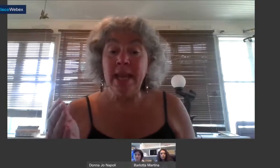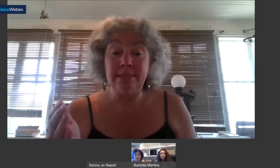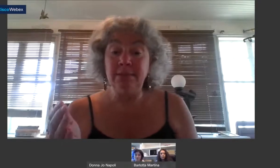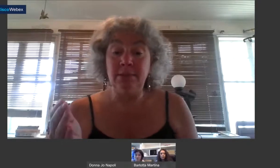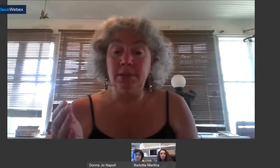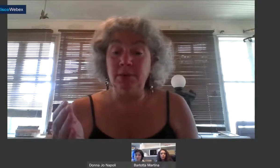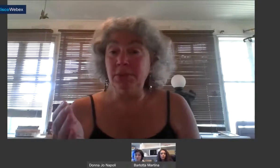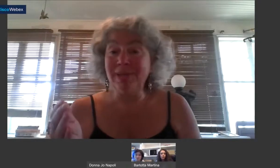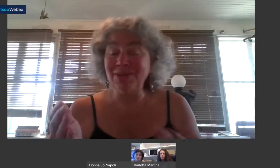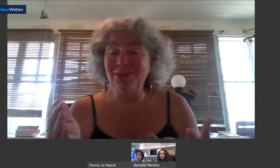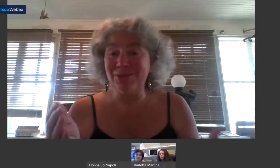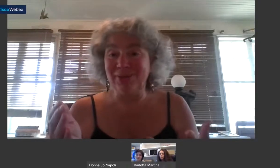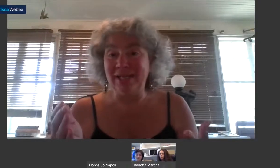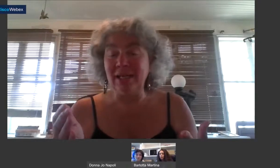And you get used to it.